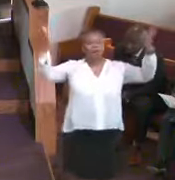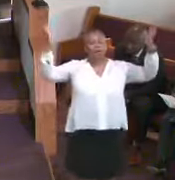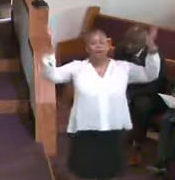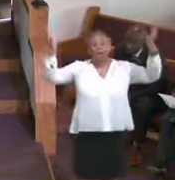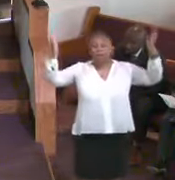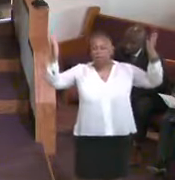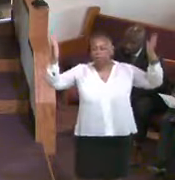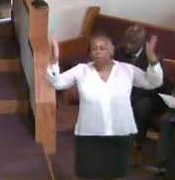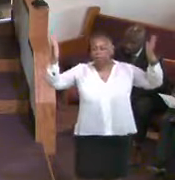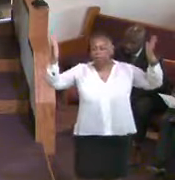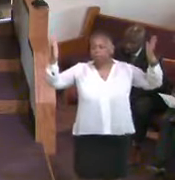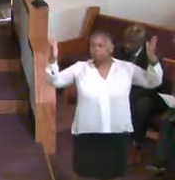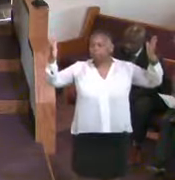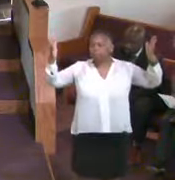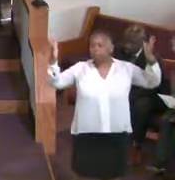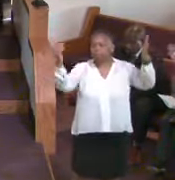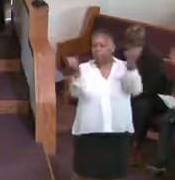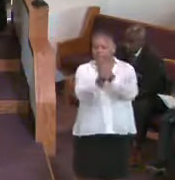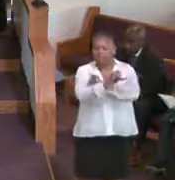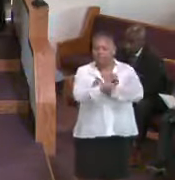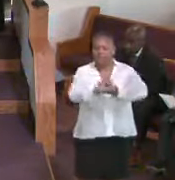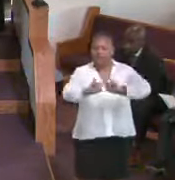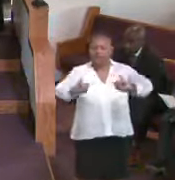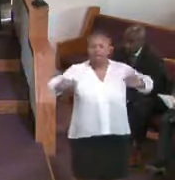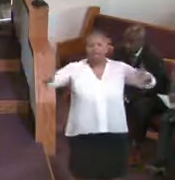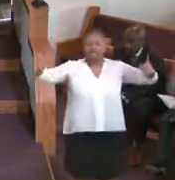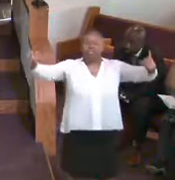Hallelujah. Come on, all over this room. Salvation and glory.